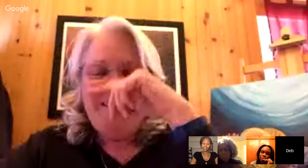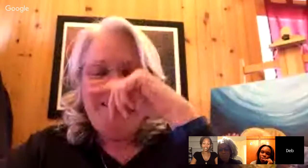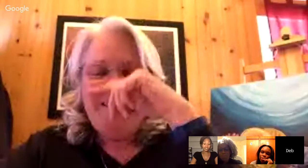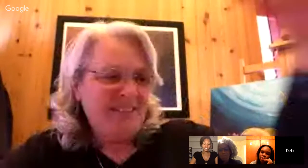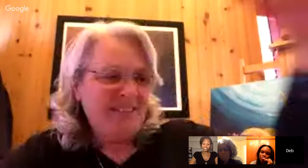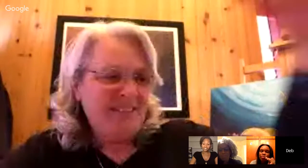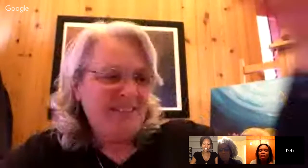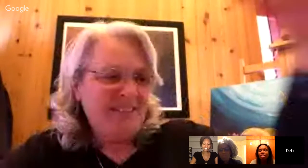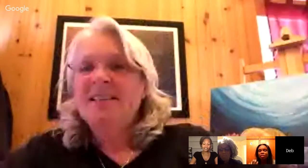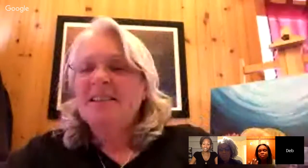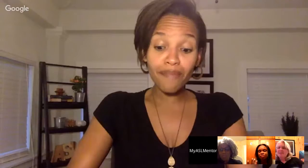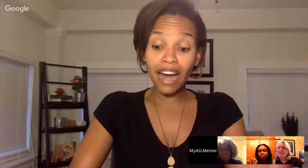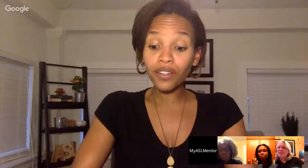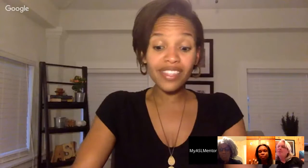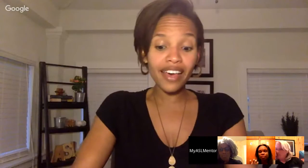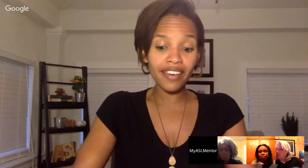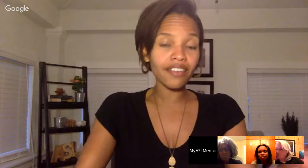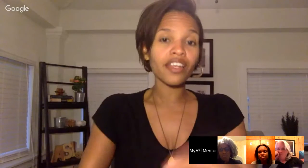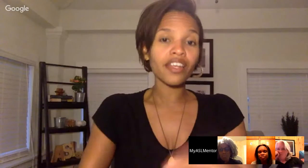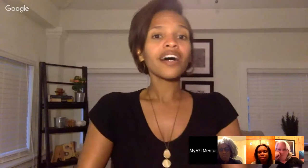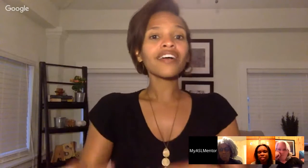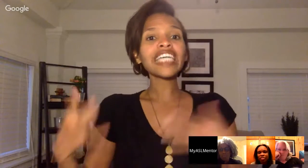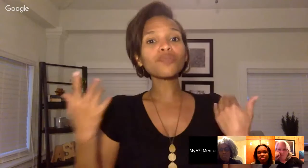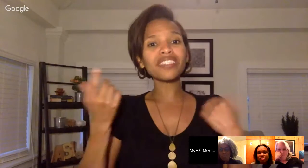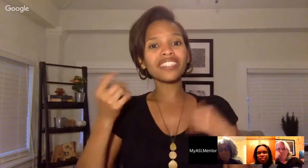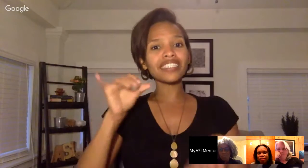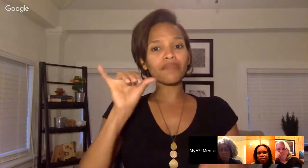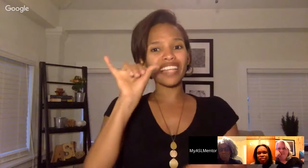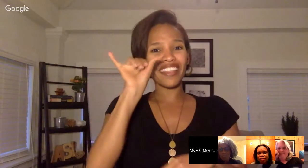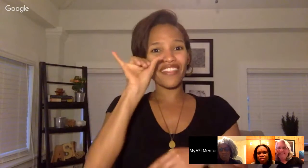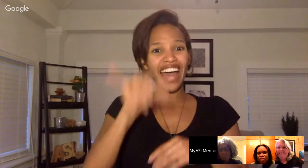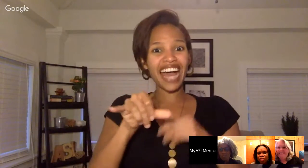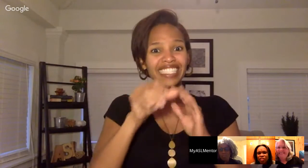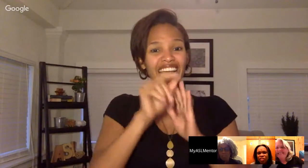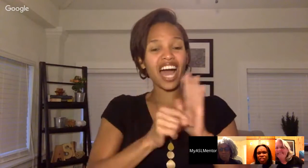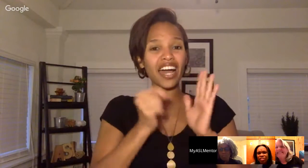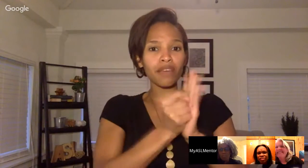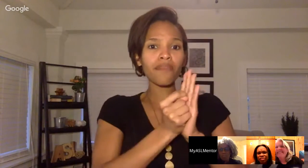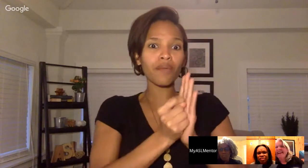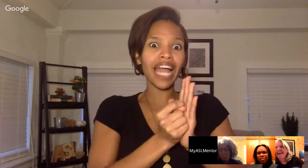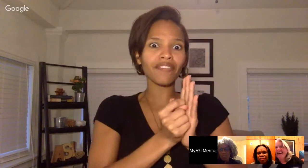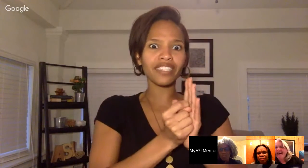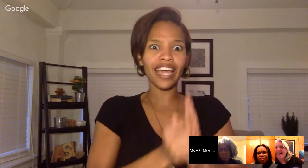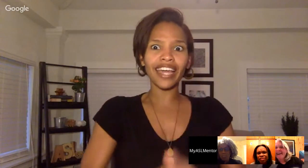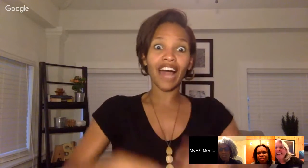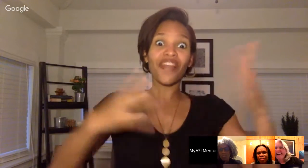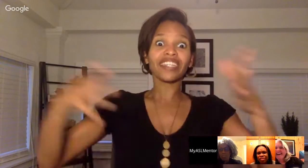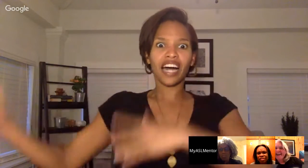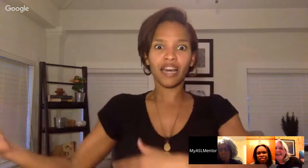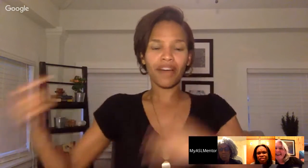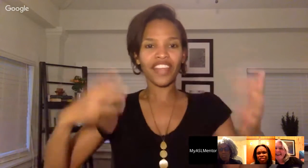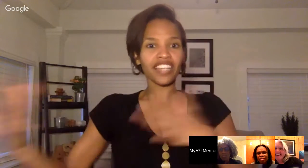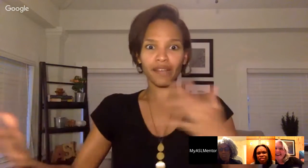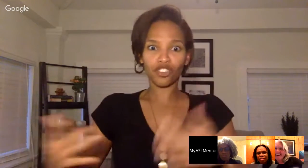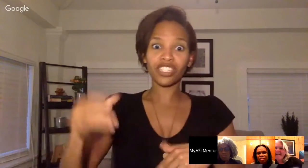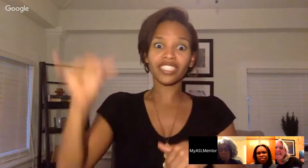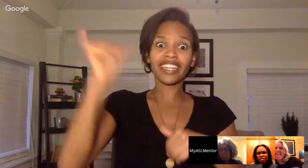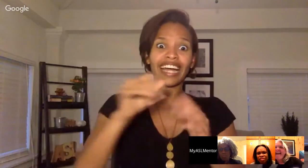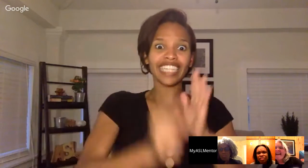Yeah, I lived in the mountains then. A lot of times we see something like that time, and we have to say at that time. She signed that